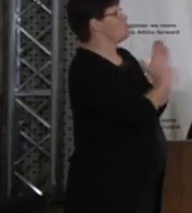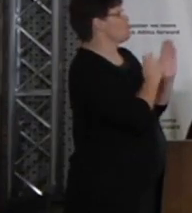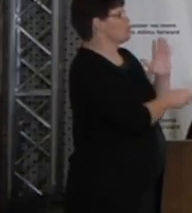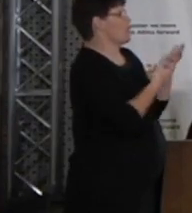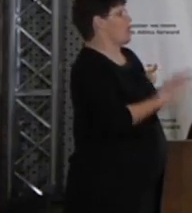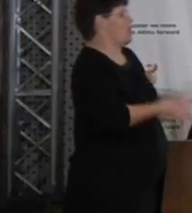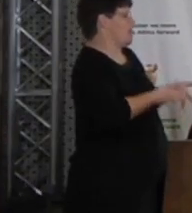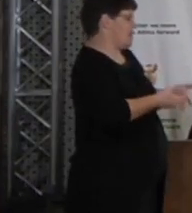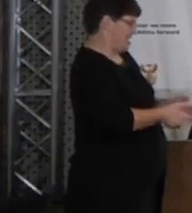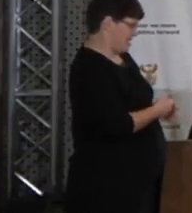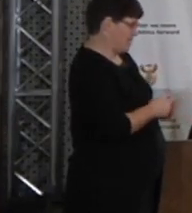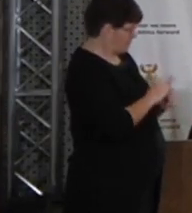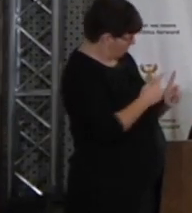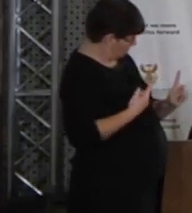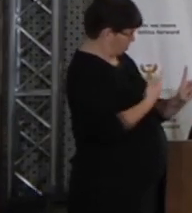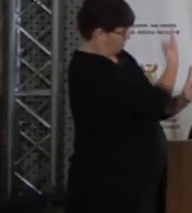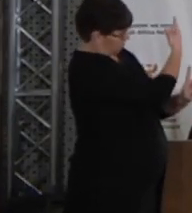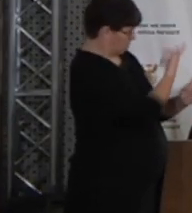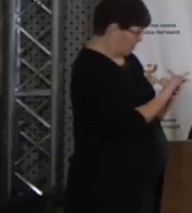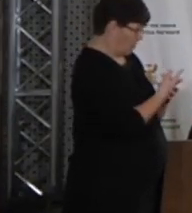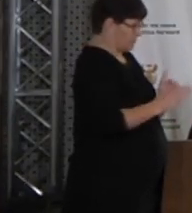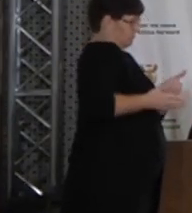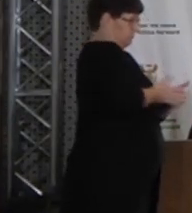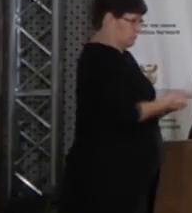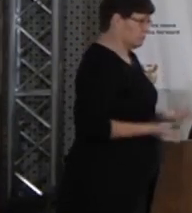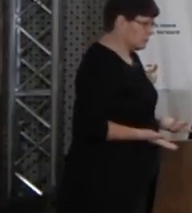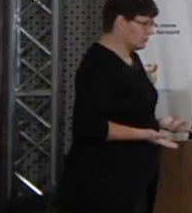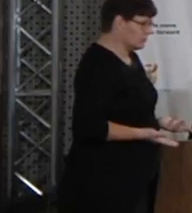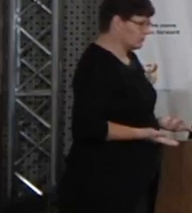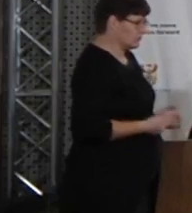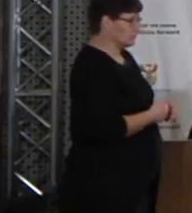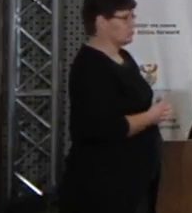relaxed. Does this not defeat the objective of the lockdown?